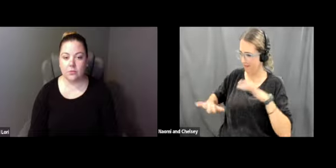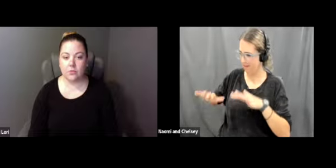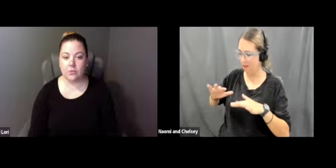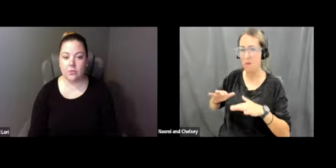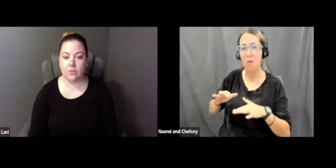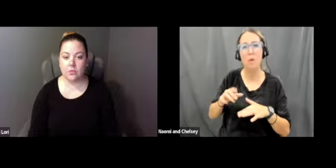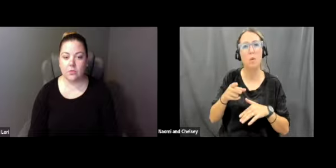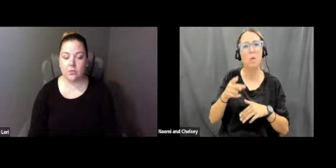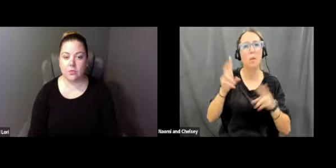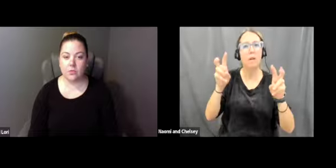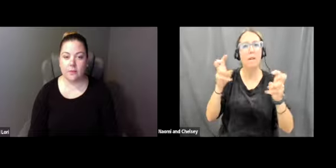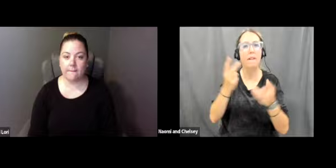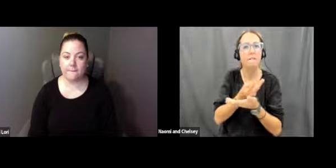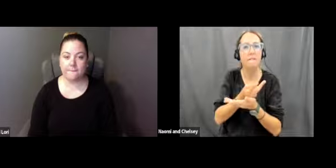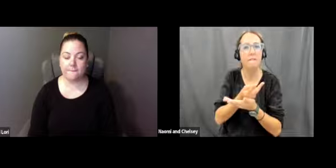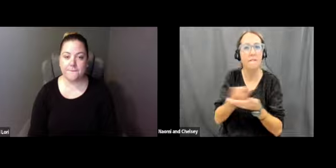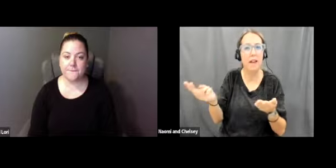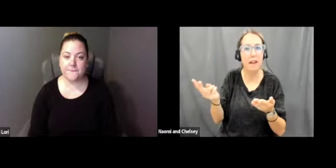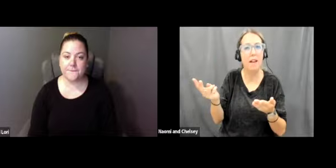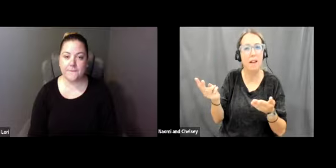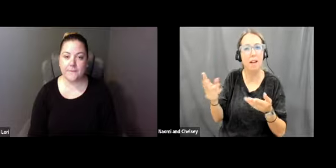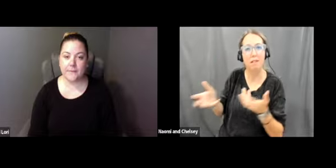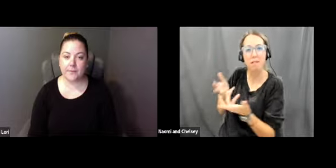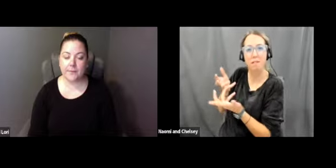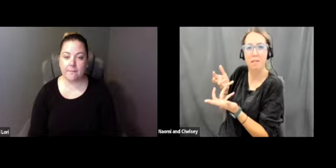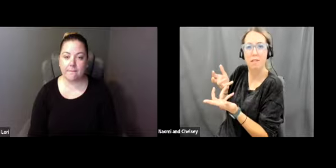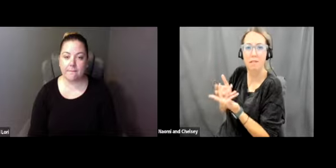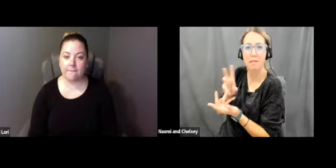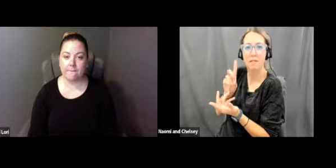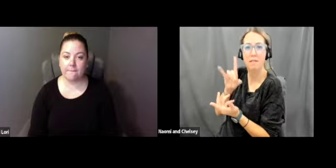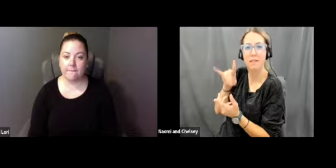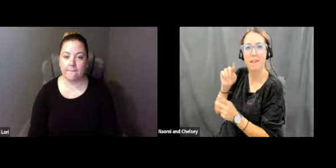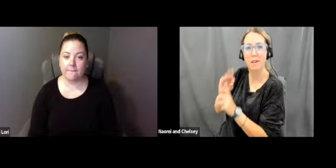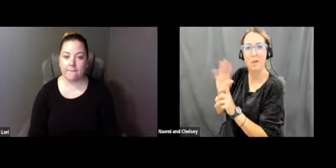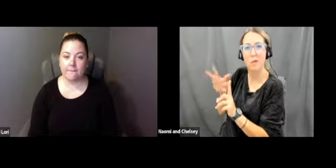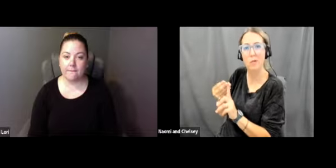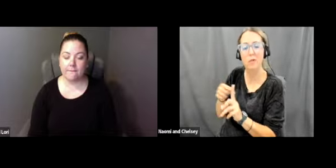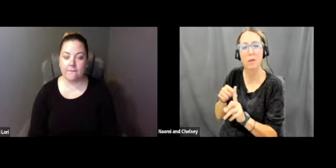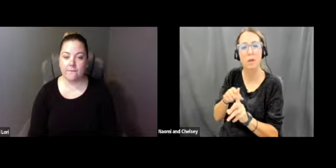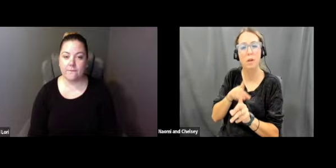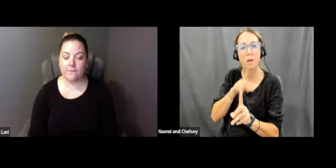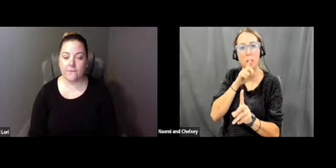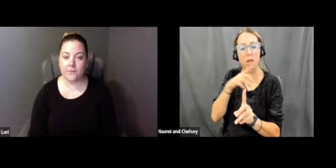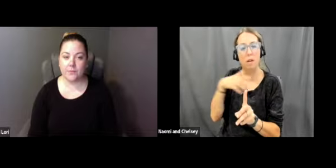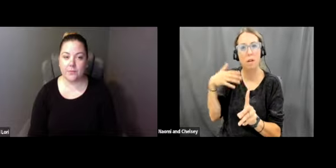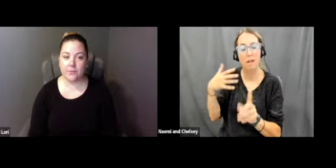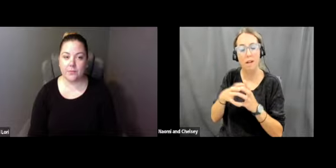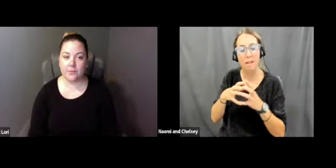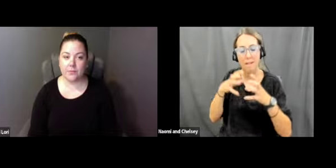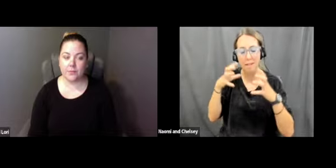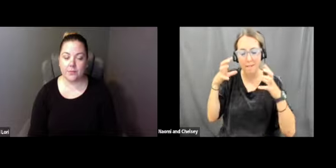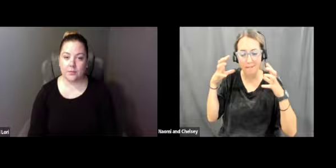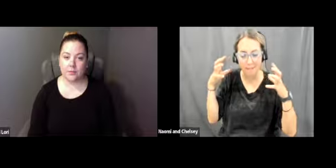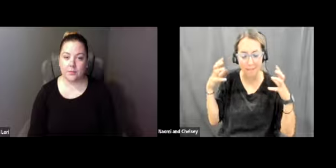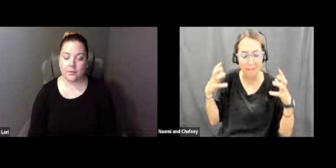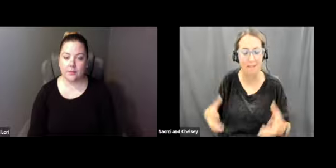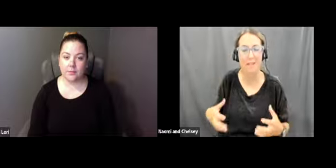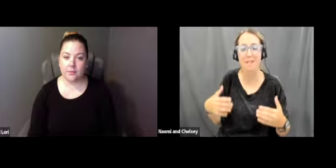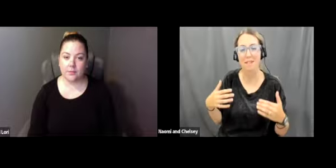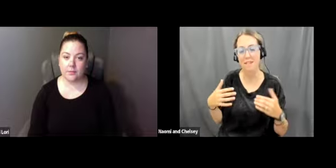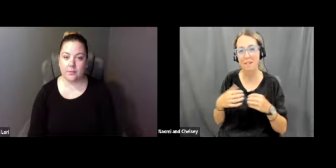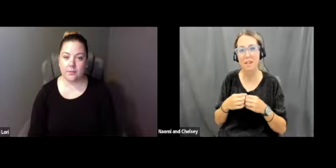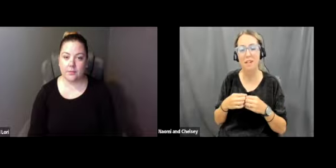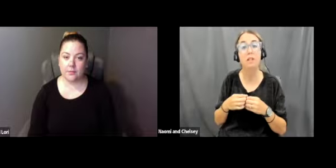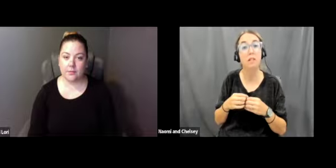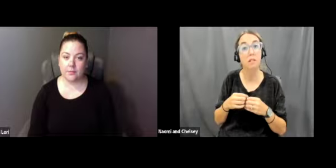fit even within diet culture. Like there's just so much nuance there. And I think it's just so important to get